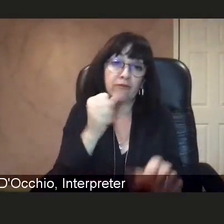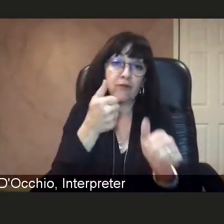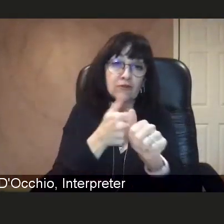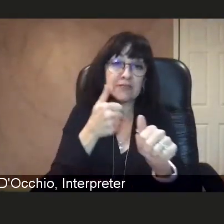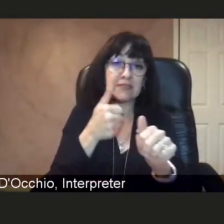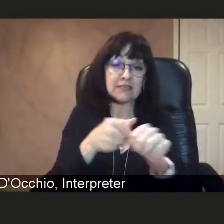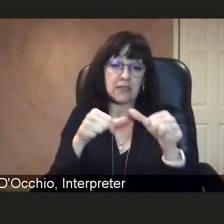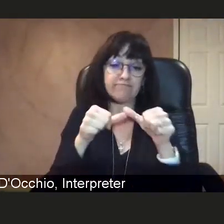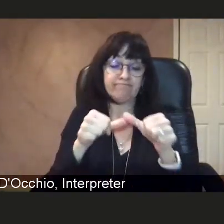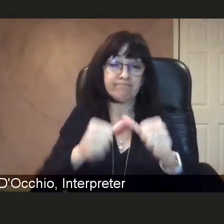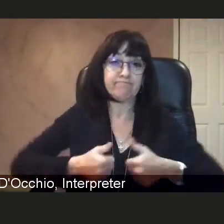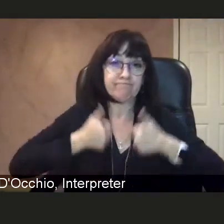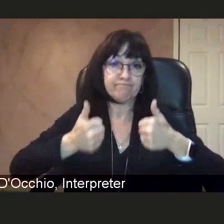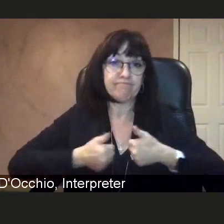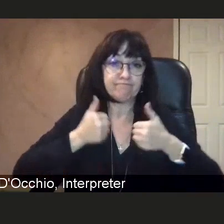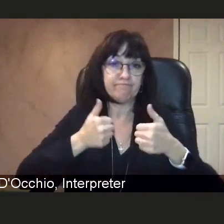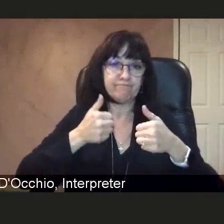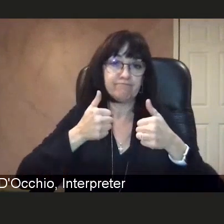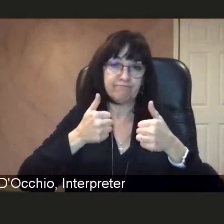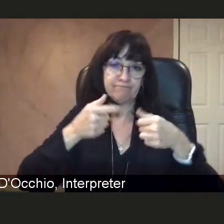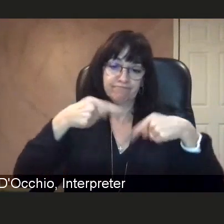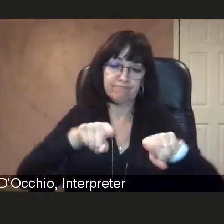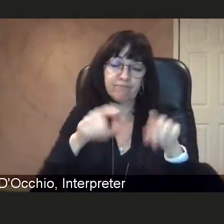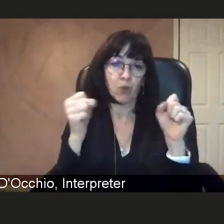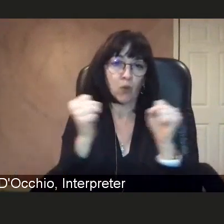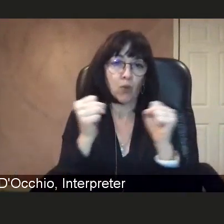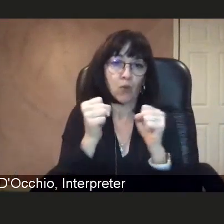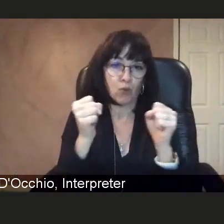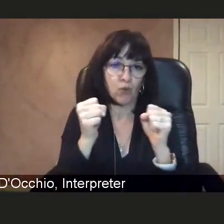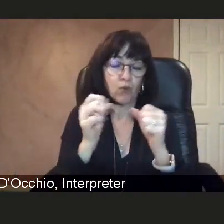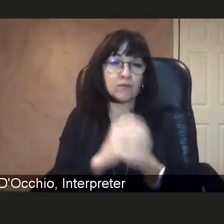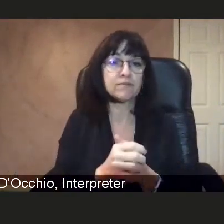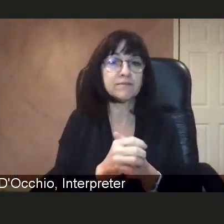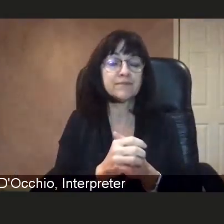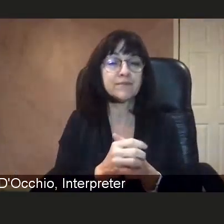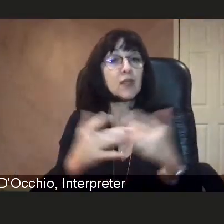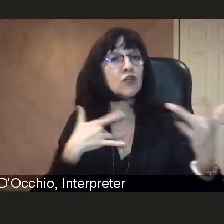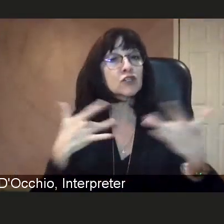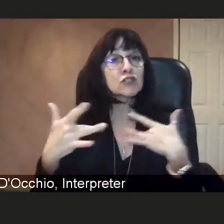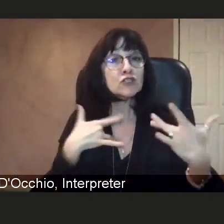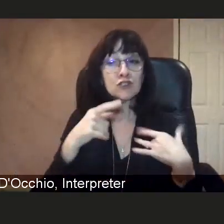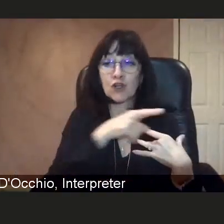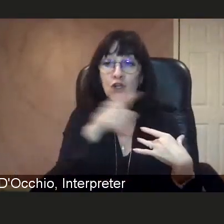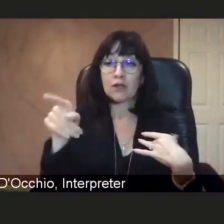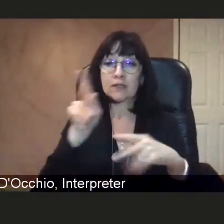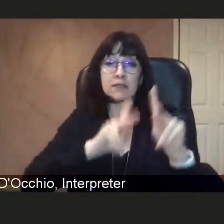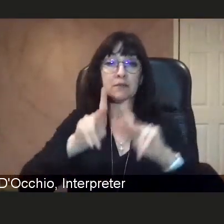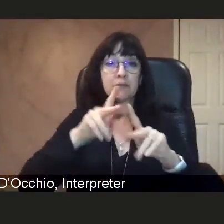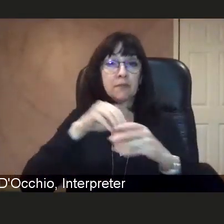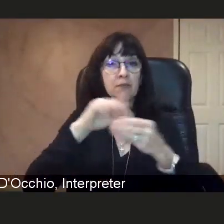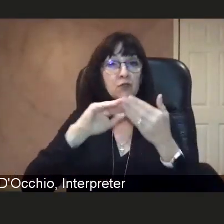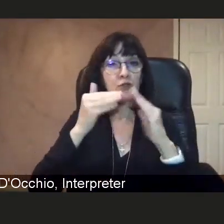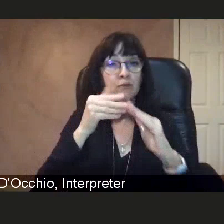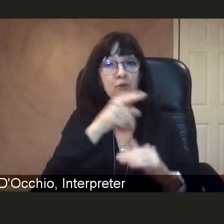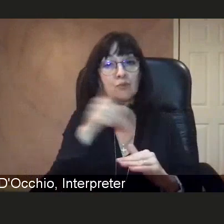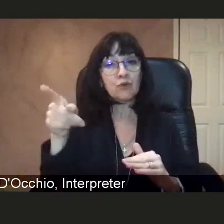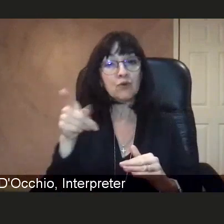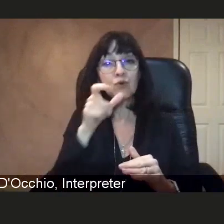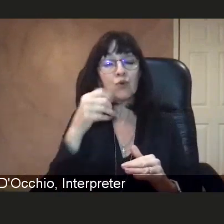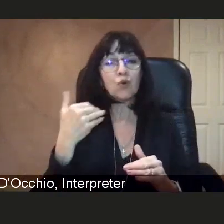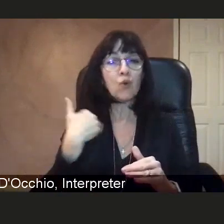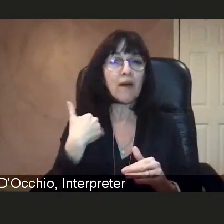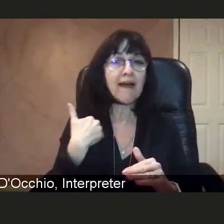The concerns about our community members who have weakened immune systems, which could be secondary to certain diseases